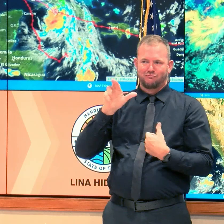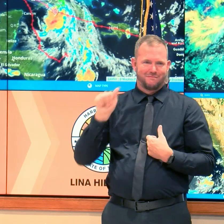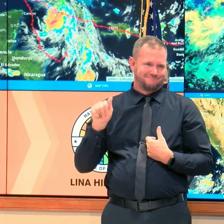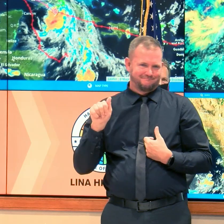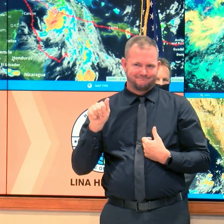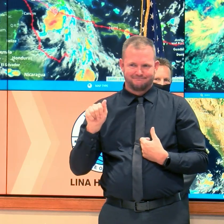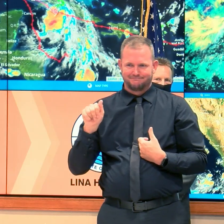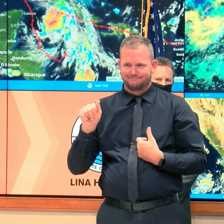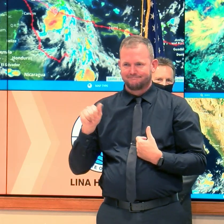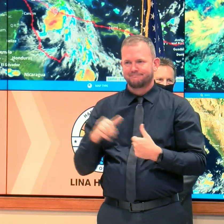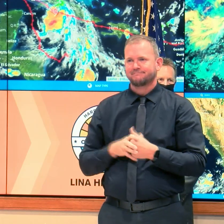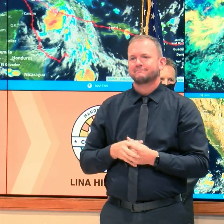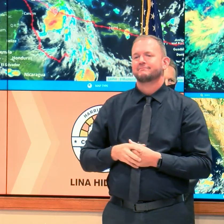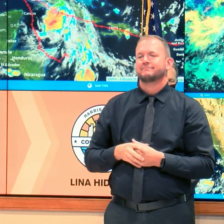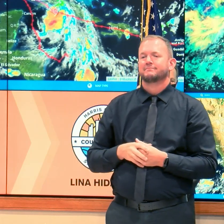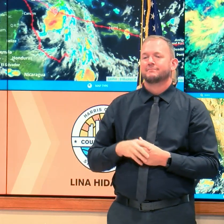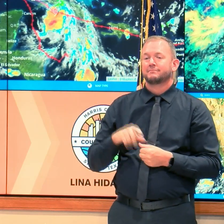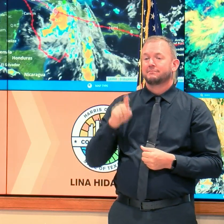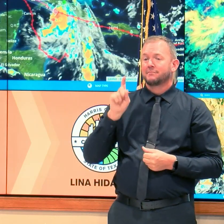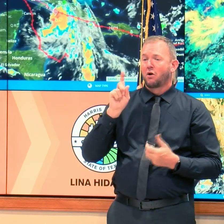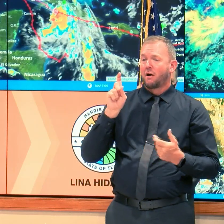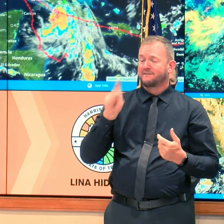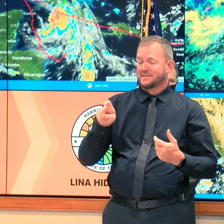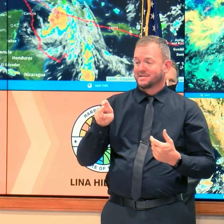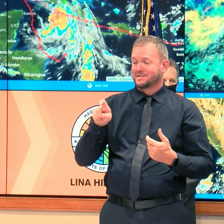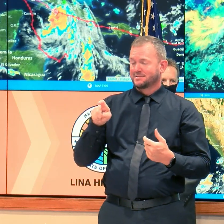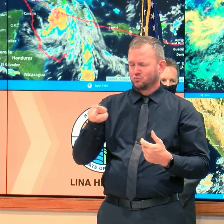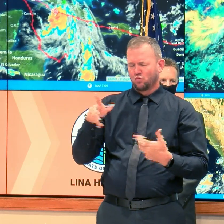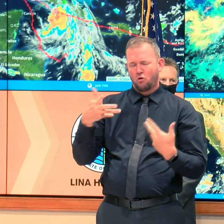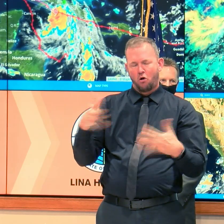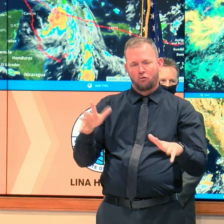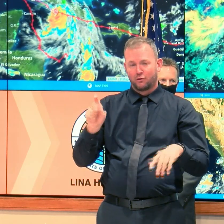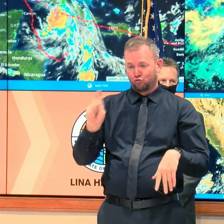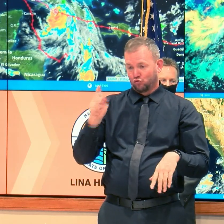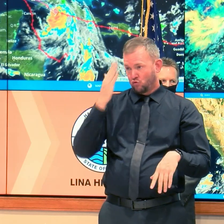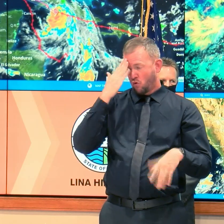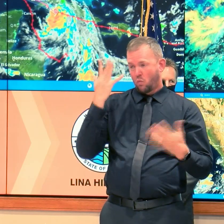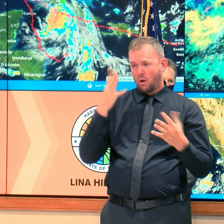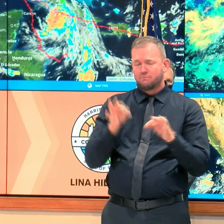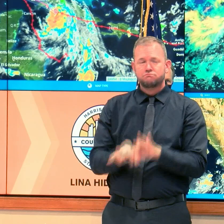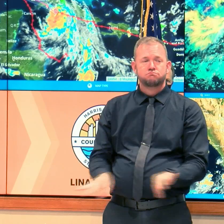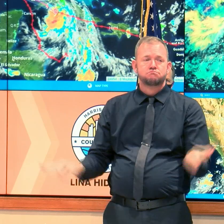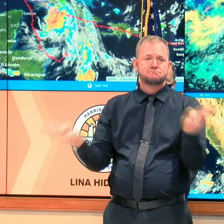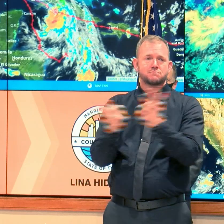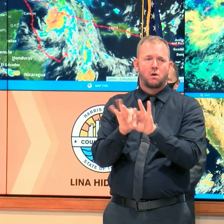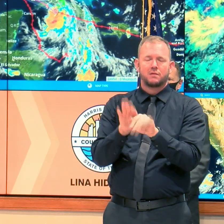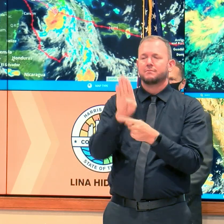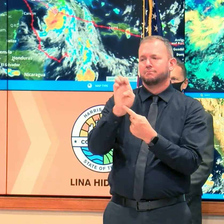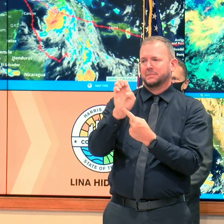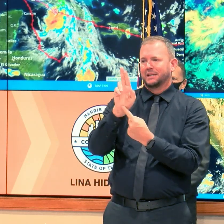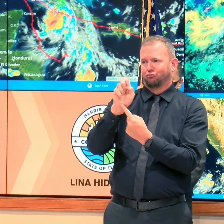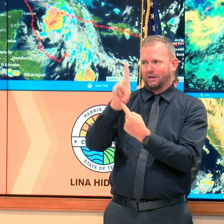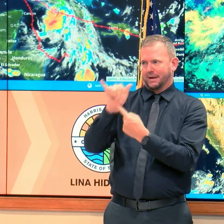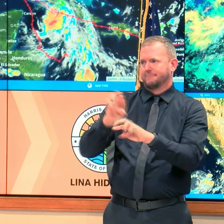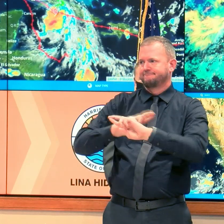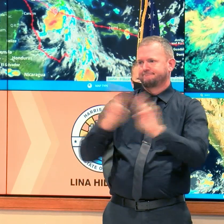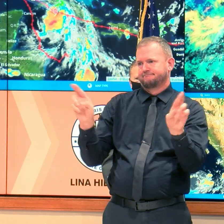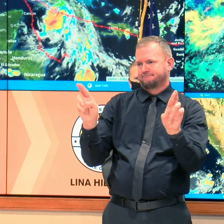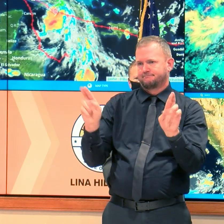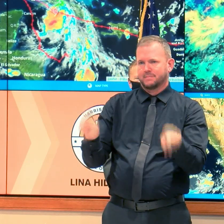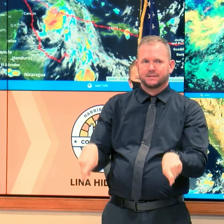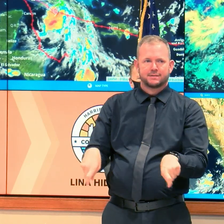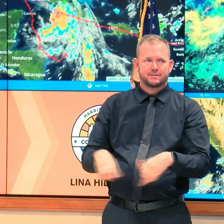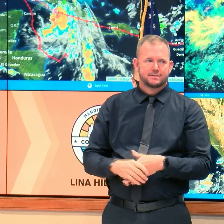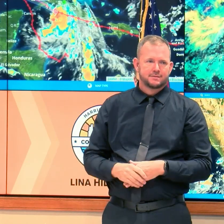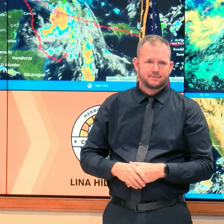what we do know, preparation, and making sure that we provide information to people in a timely fashion so that they can adequately prepare